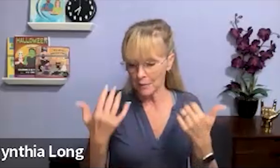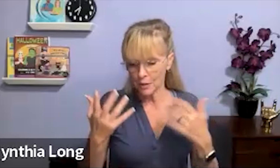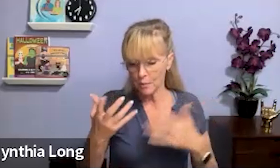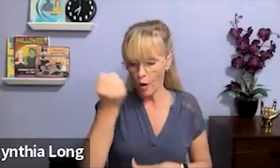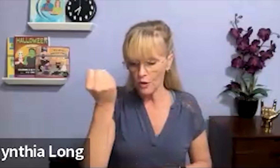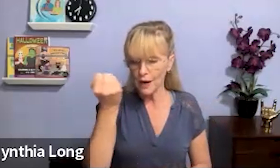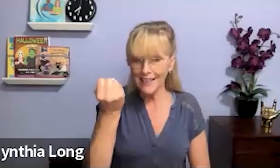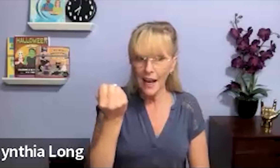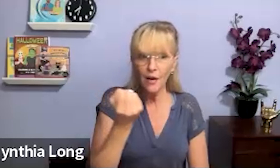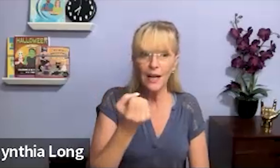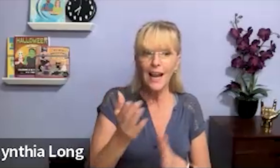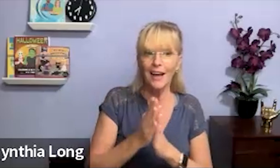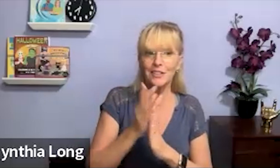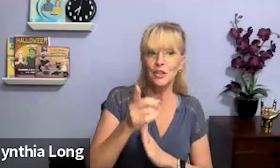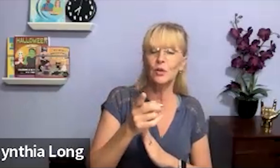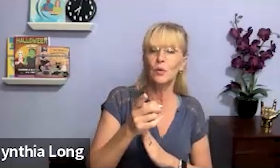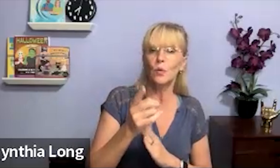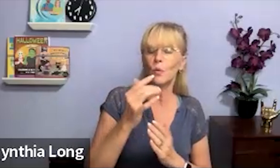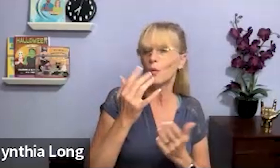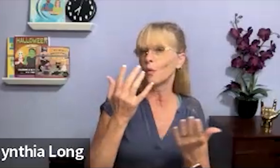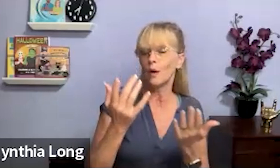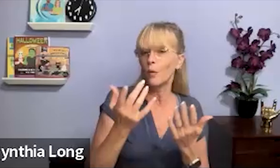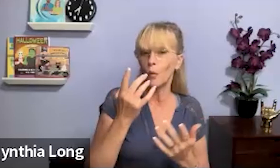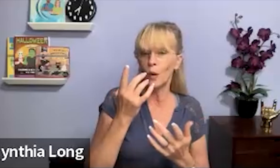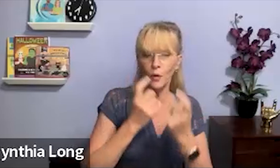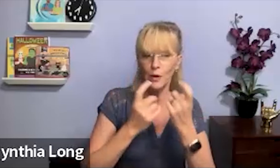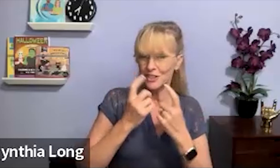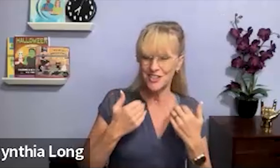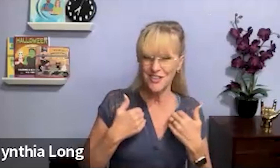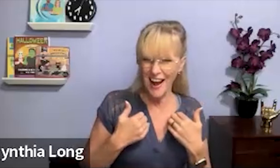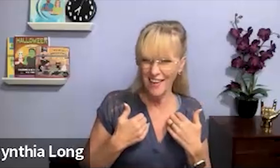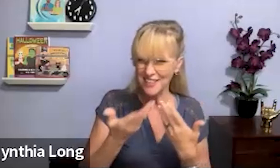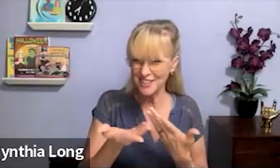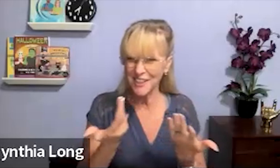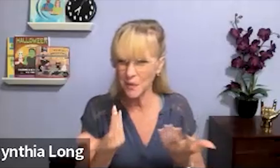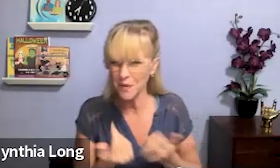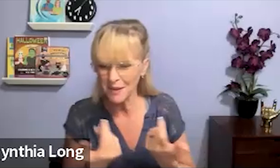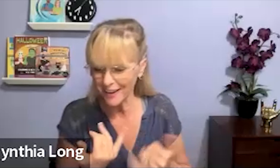going to pause right now and ask you, what questions do you have? Because you're here with me right